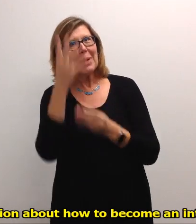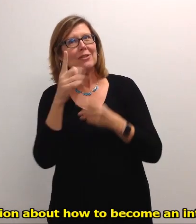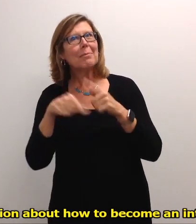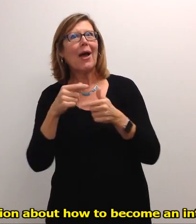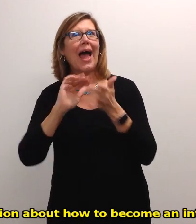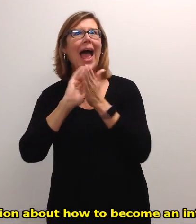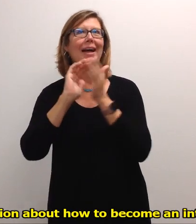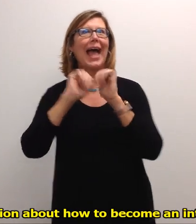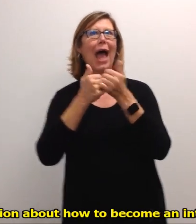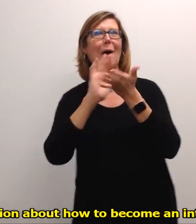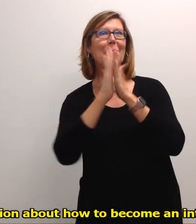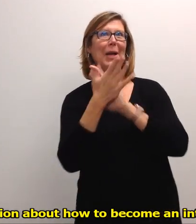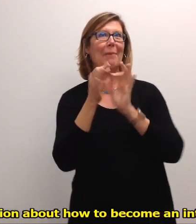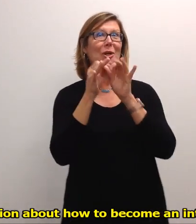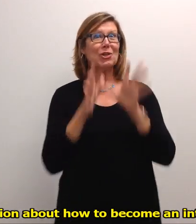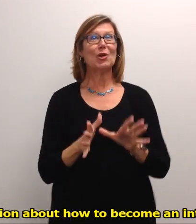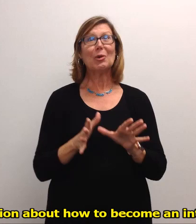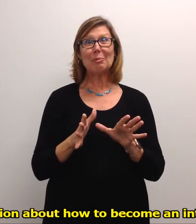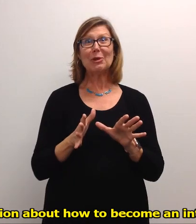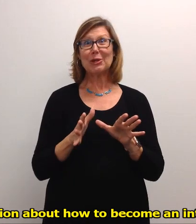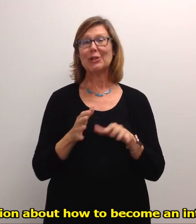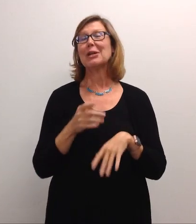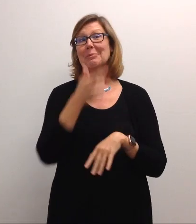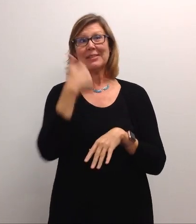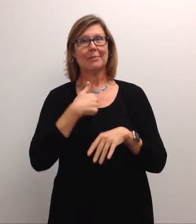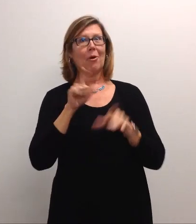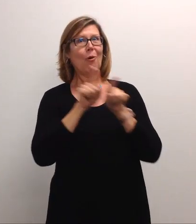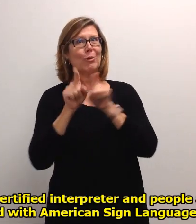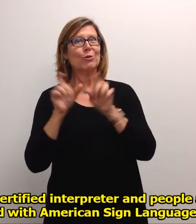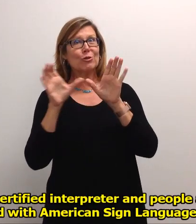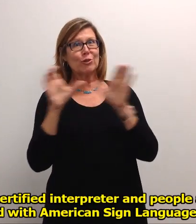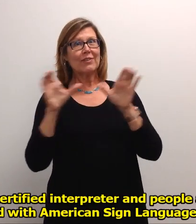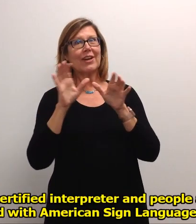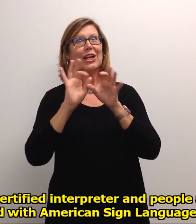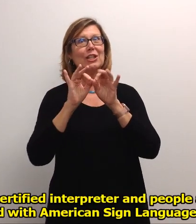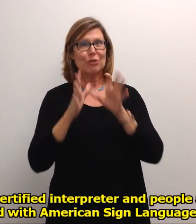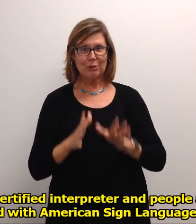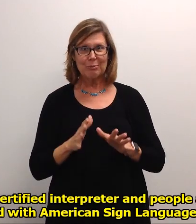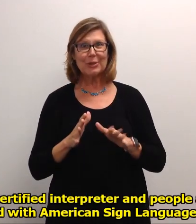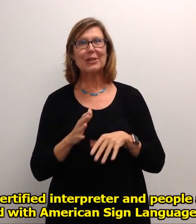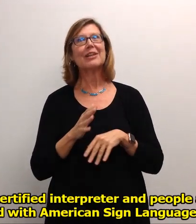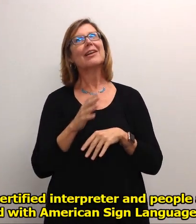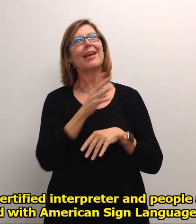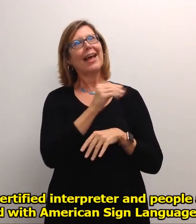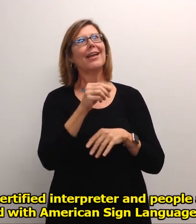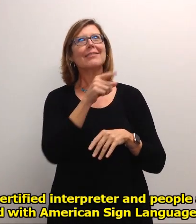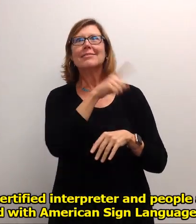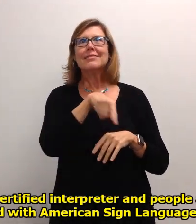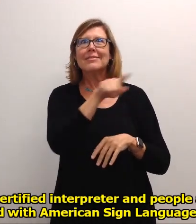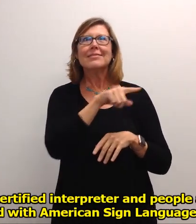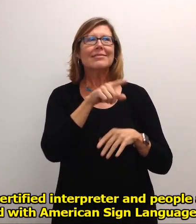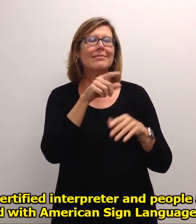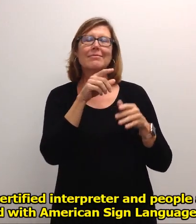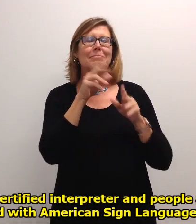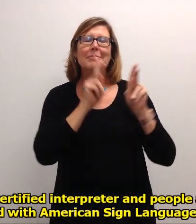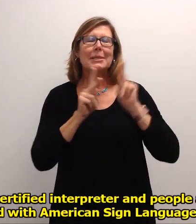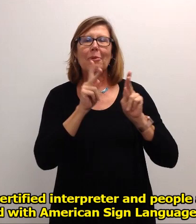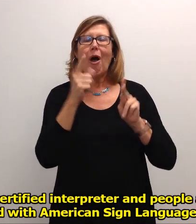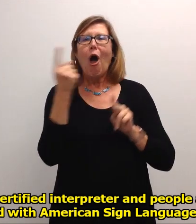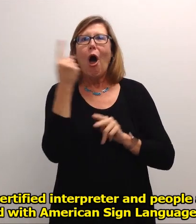as information about how to become an interpreter. Because I'm also a certified interpreter, and